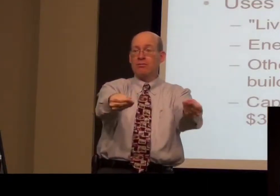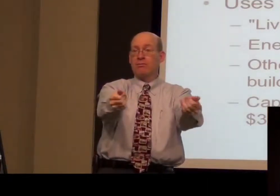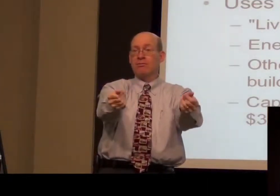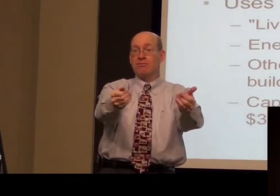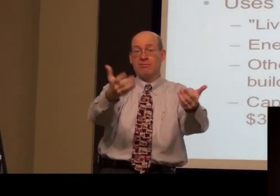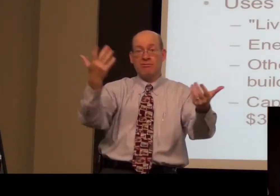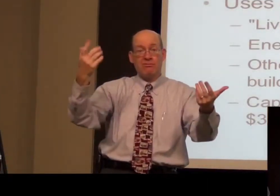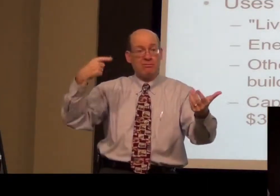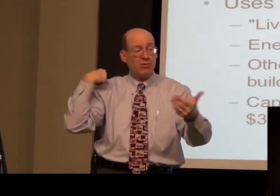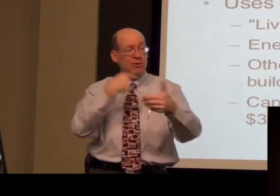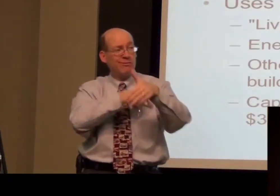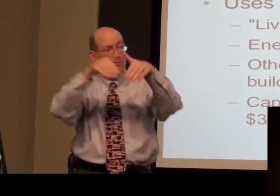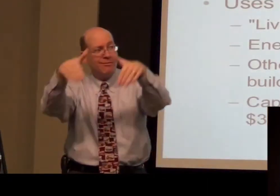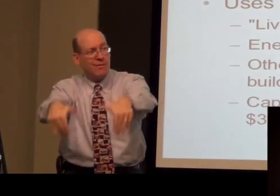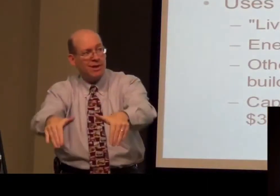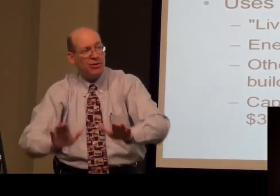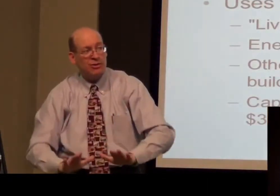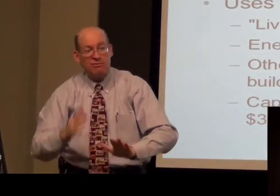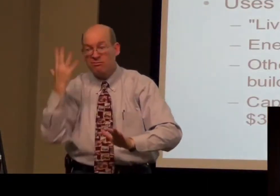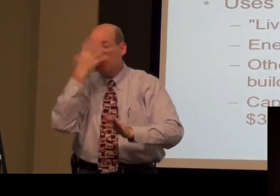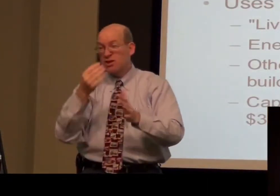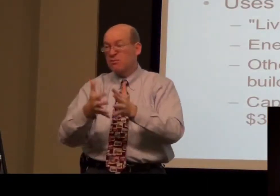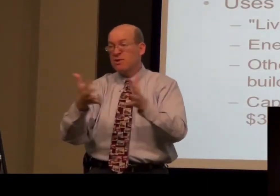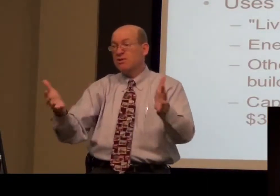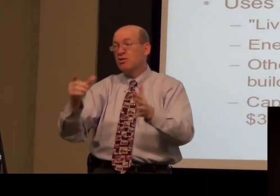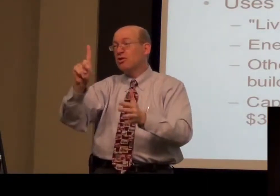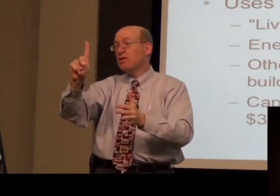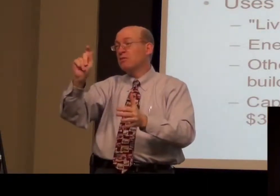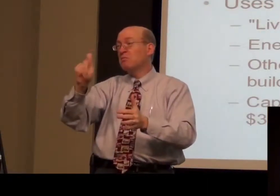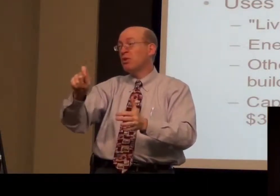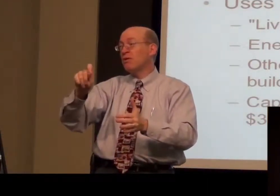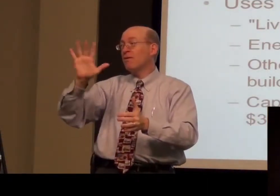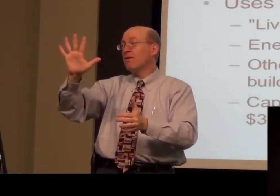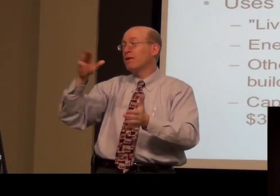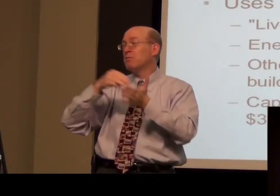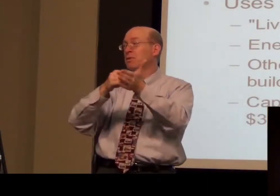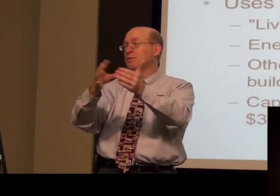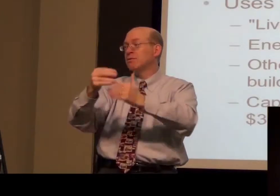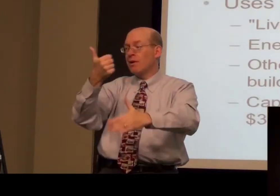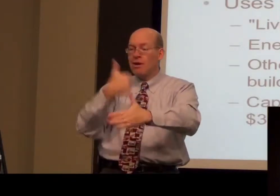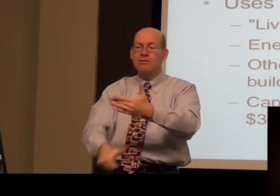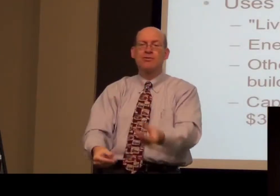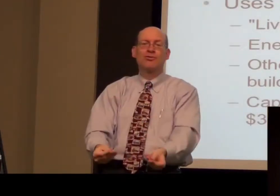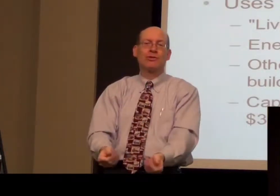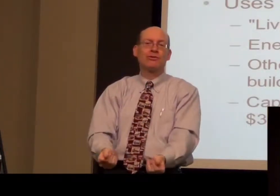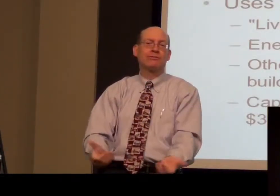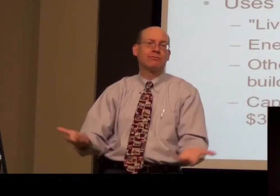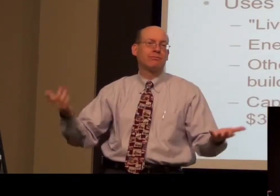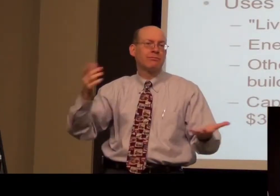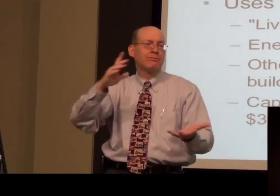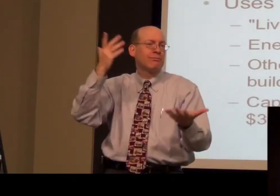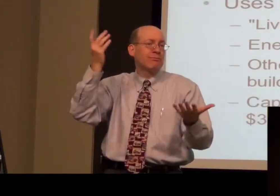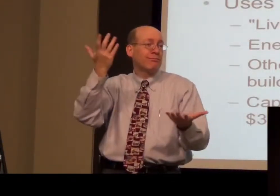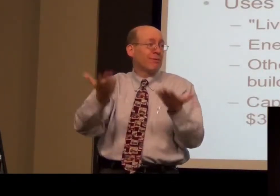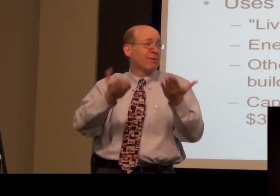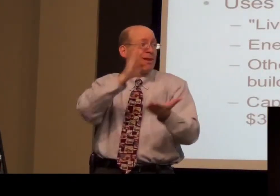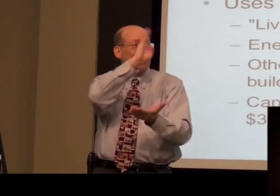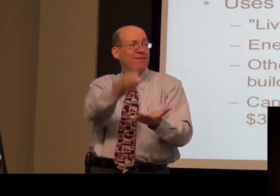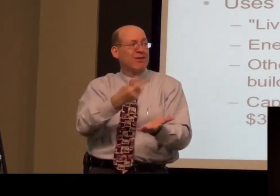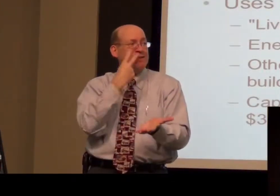student appreciation last year, student on the greens. Um, it was beautiful, but it's funny that most of